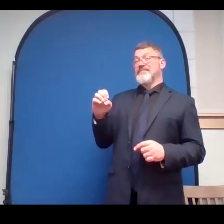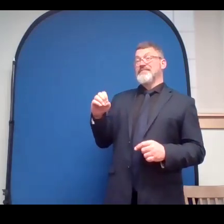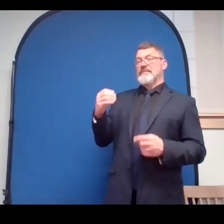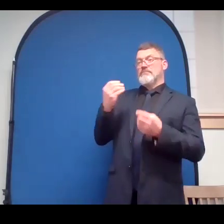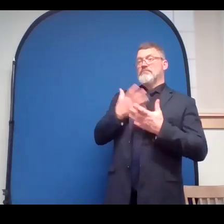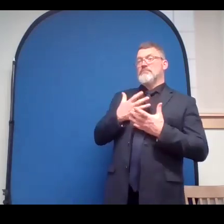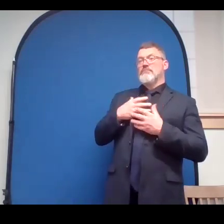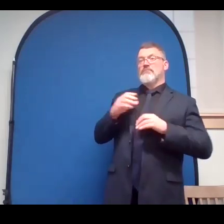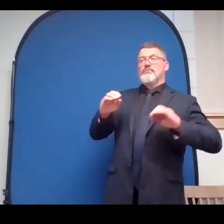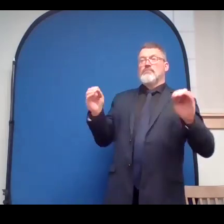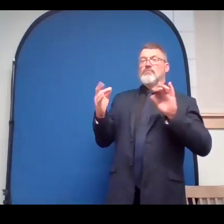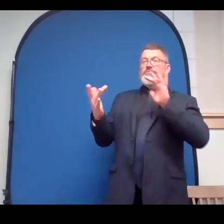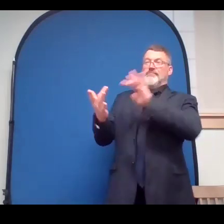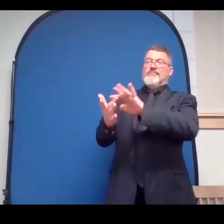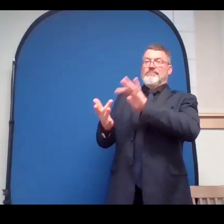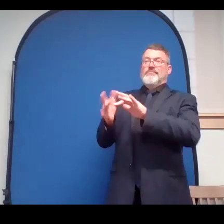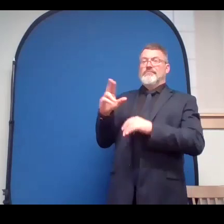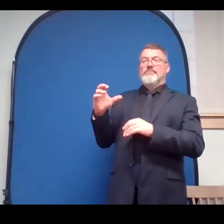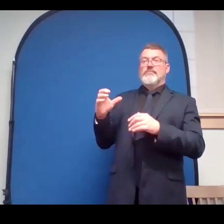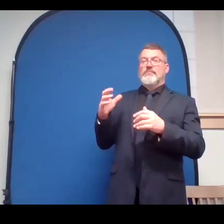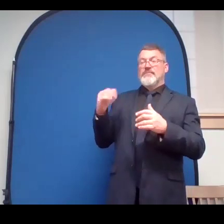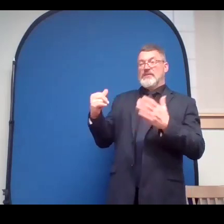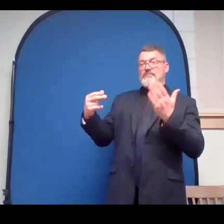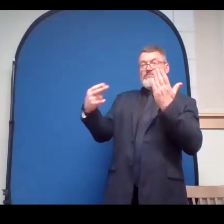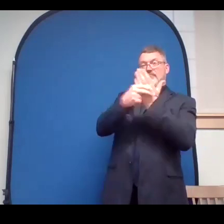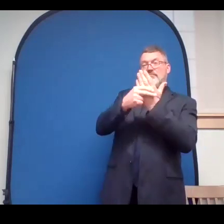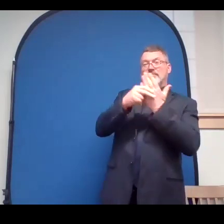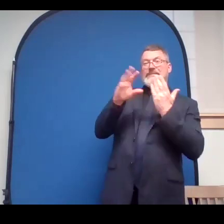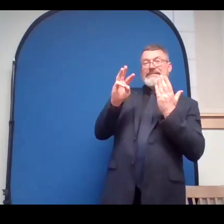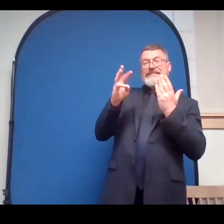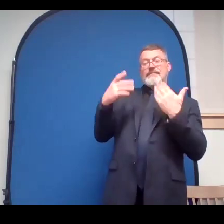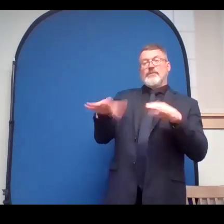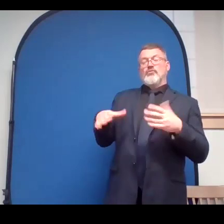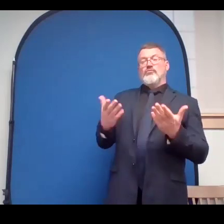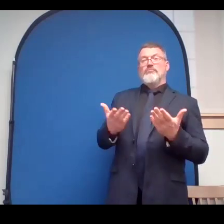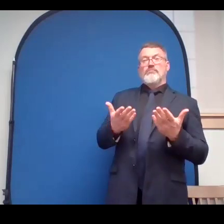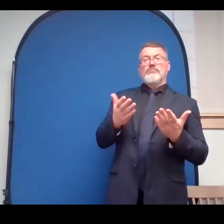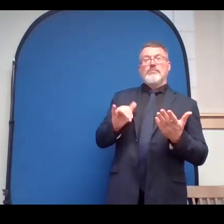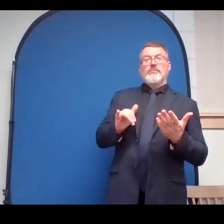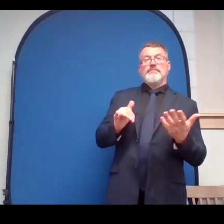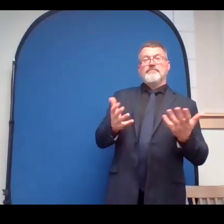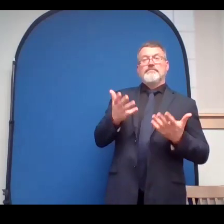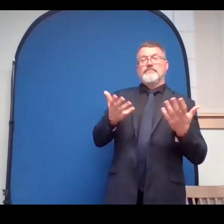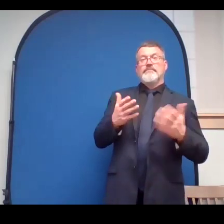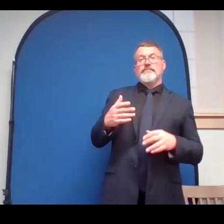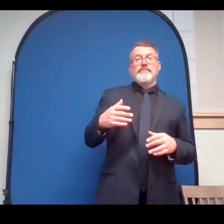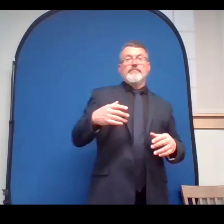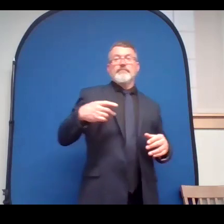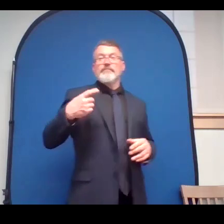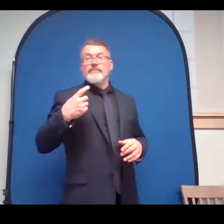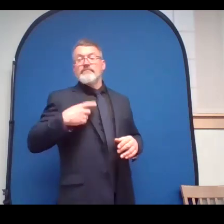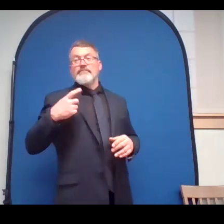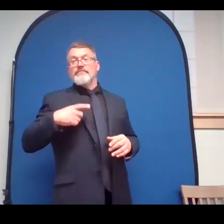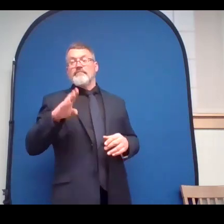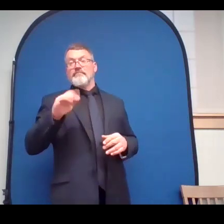there. And according to Detective Bagley's report, you said that Card was not helping himself